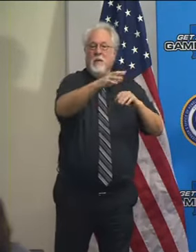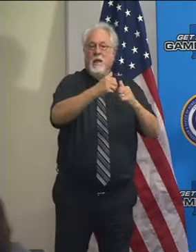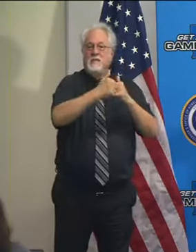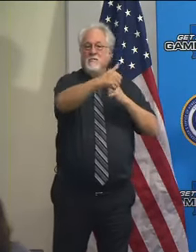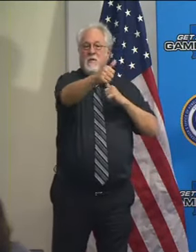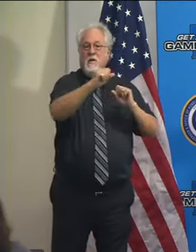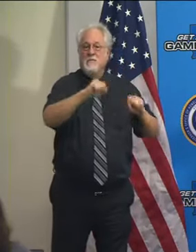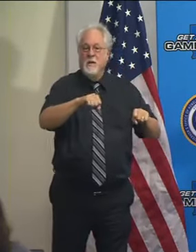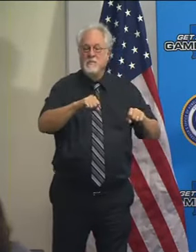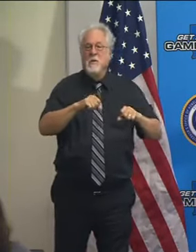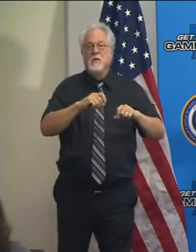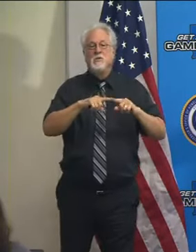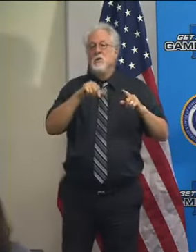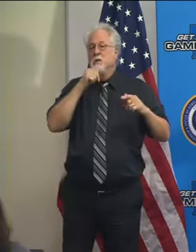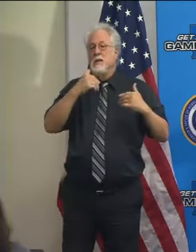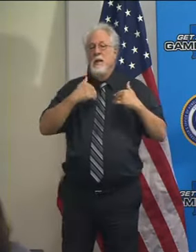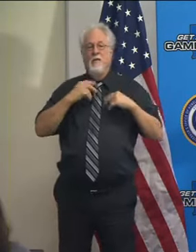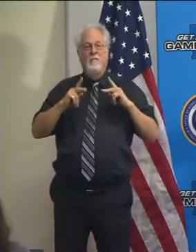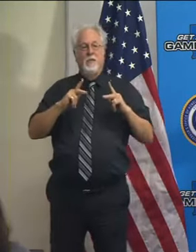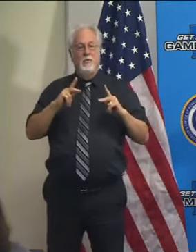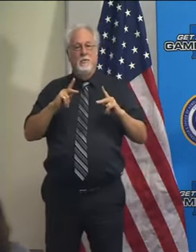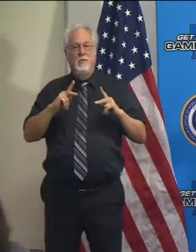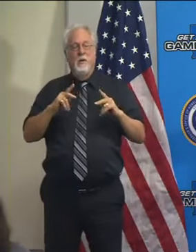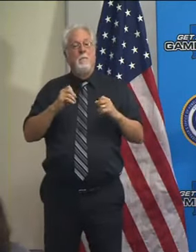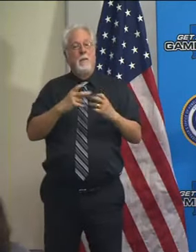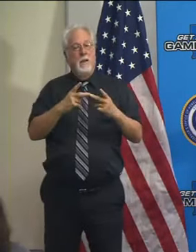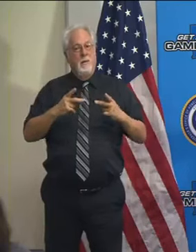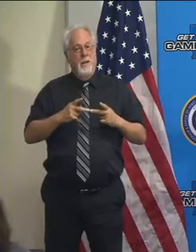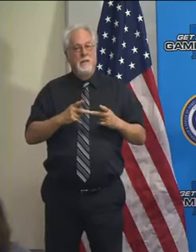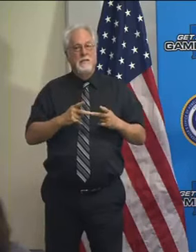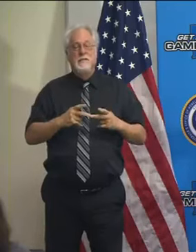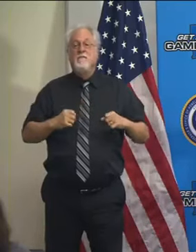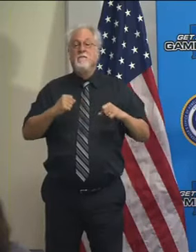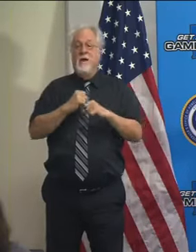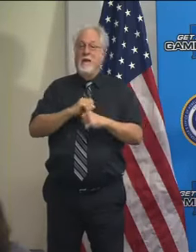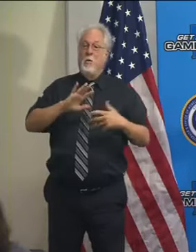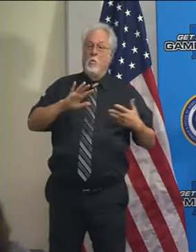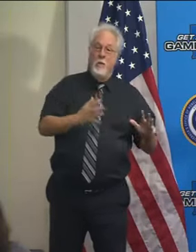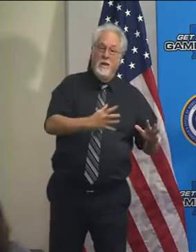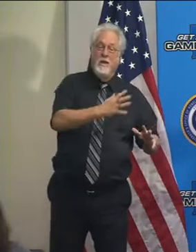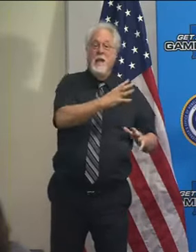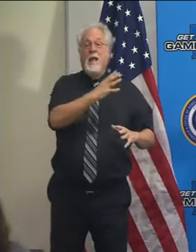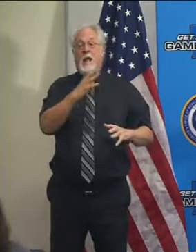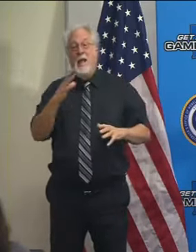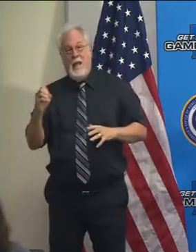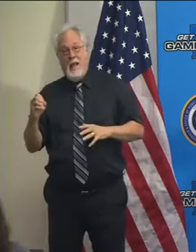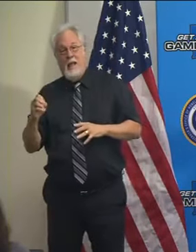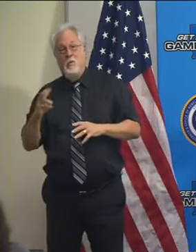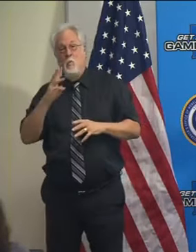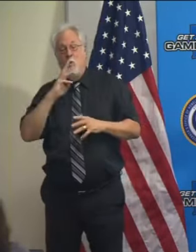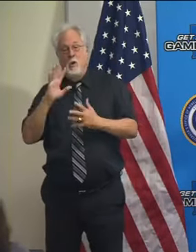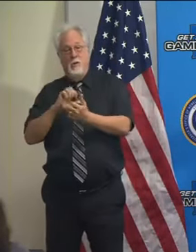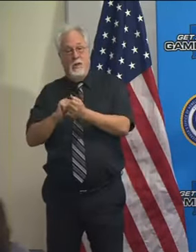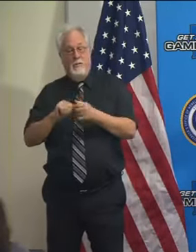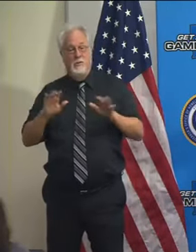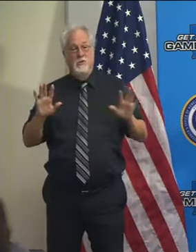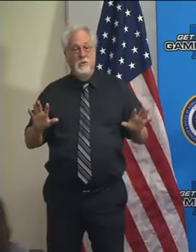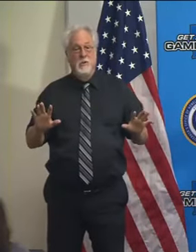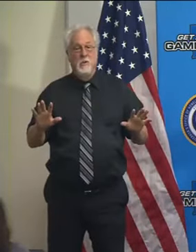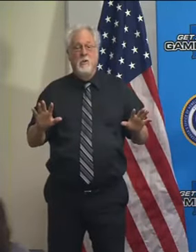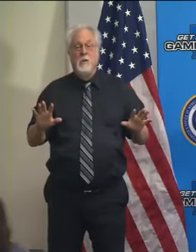we didn't have homeowners in many places who were fighting both the wind damage and